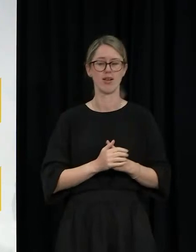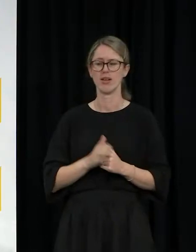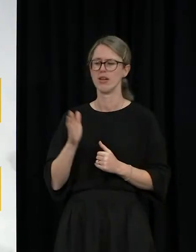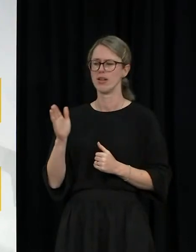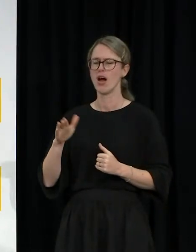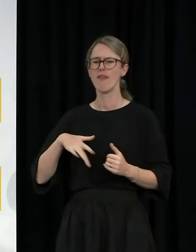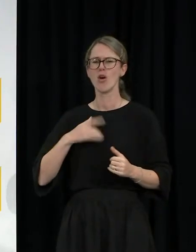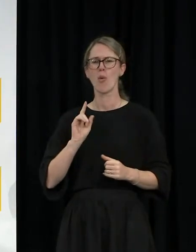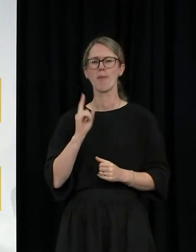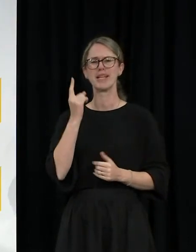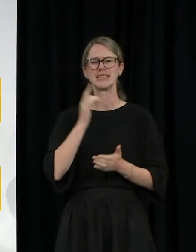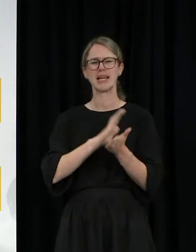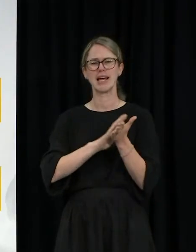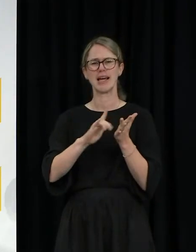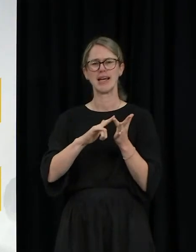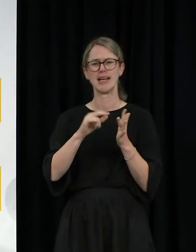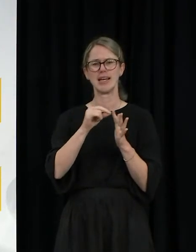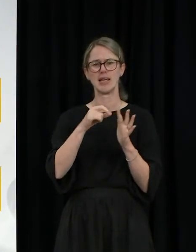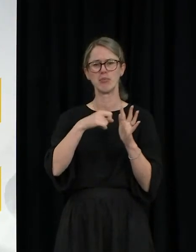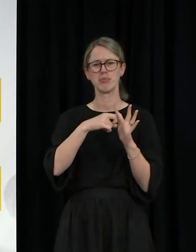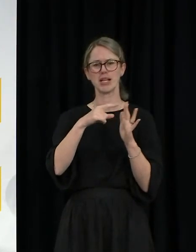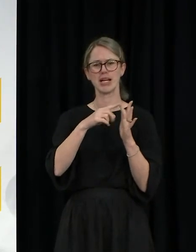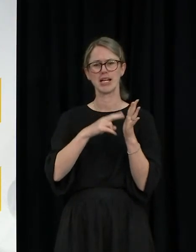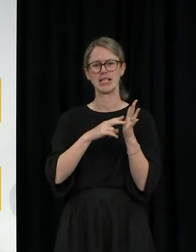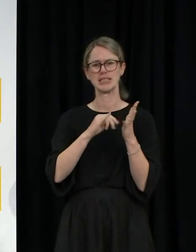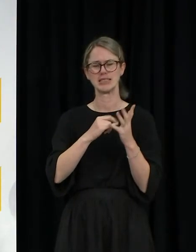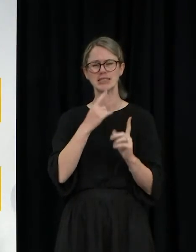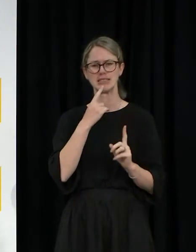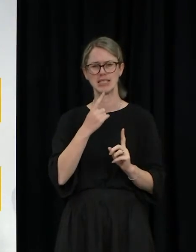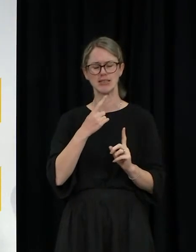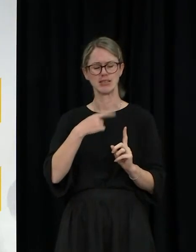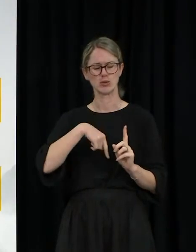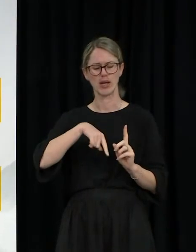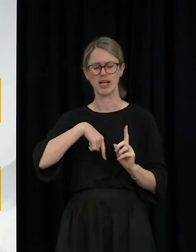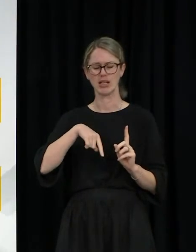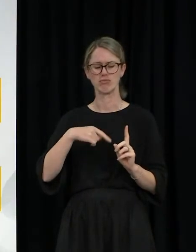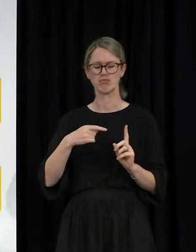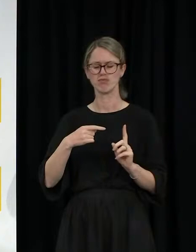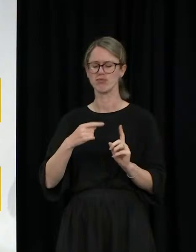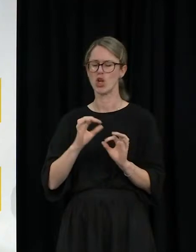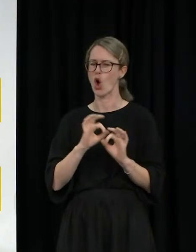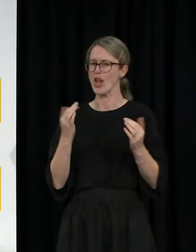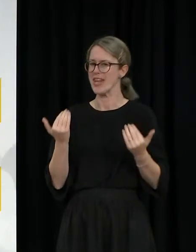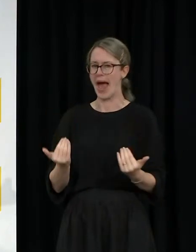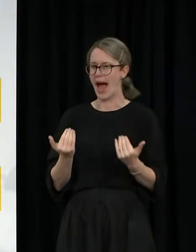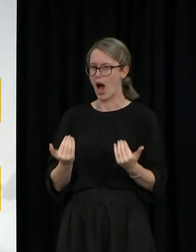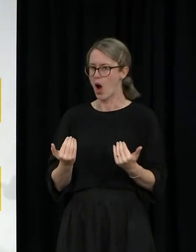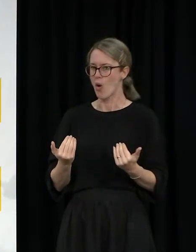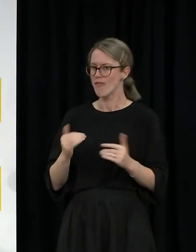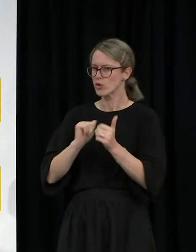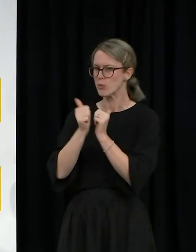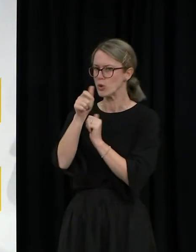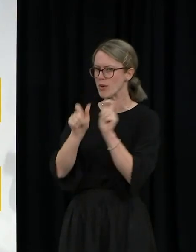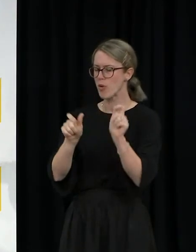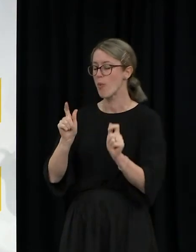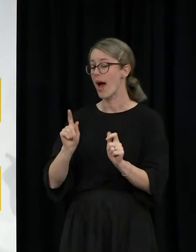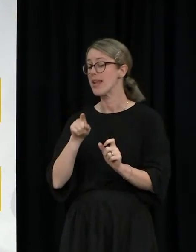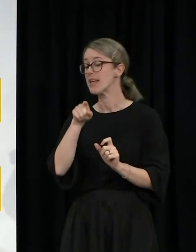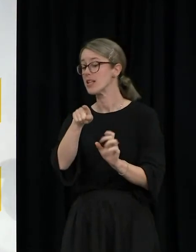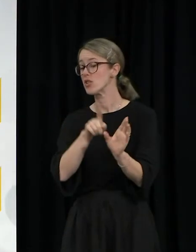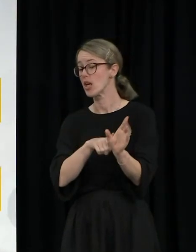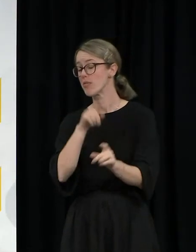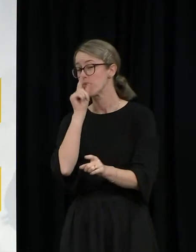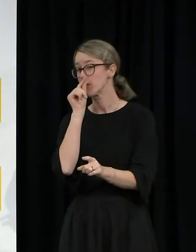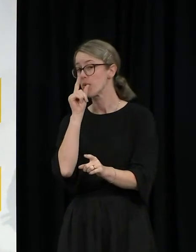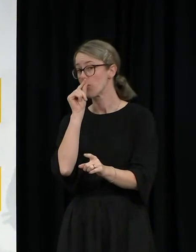Minister Hipkins covered this during the week, and not immediately, no, but as we move into next year, we are